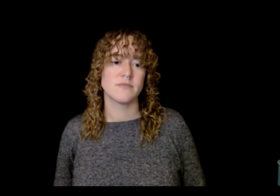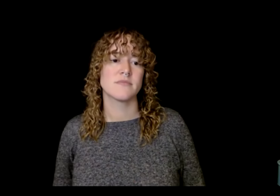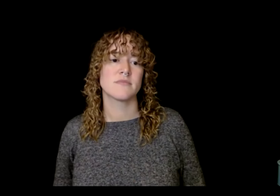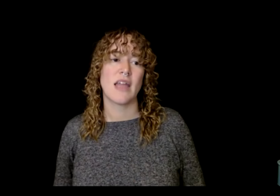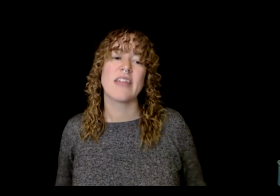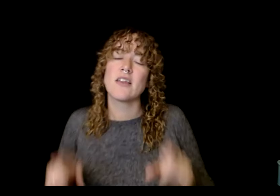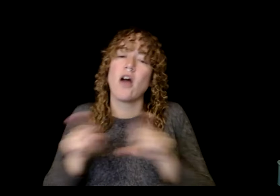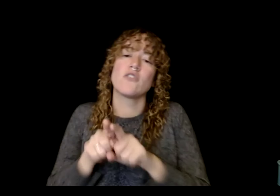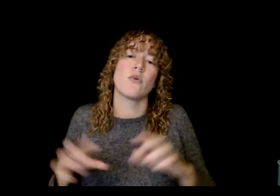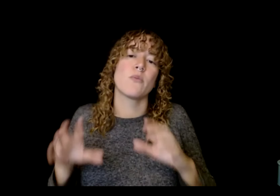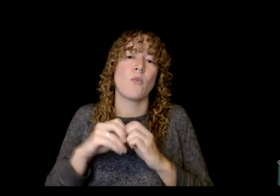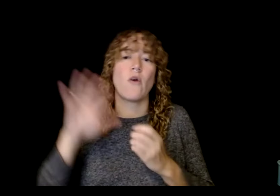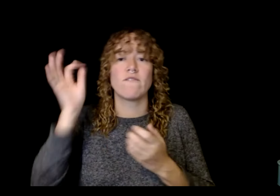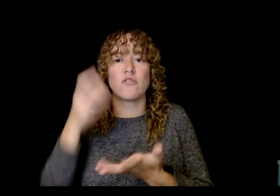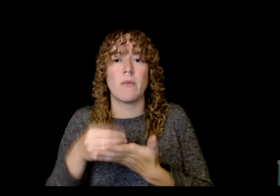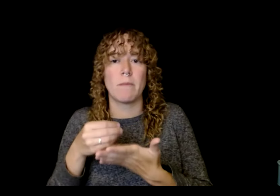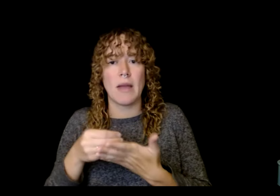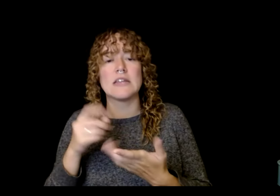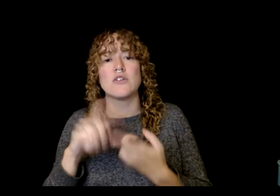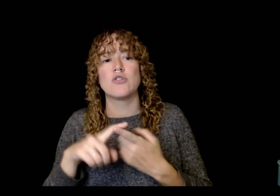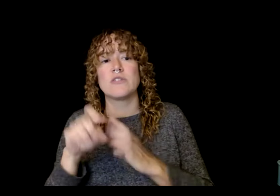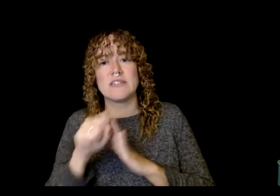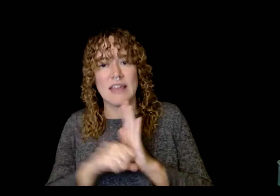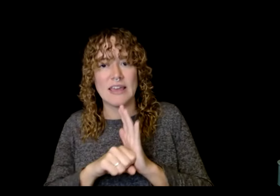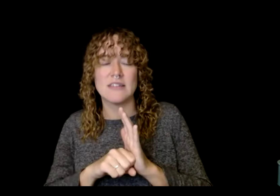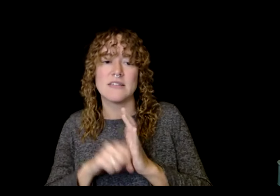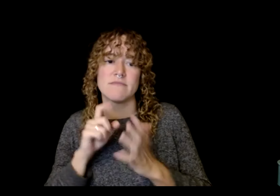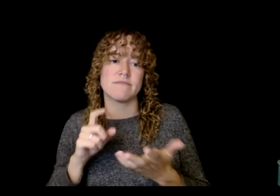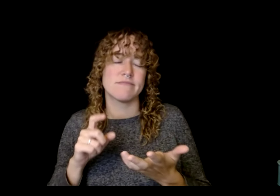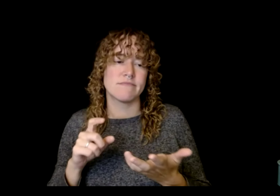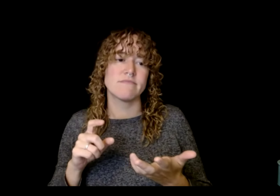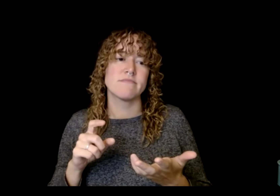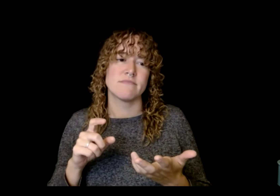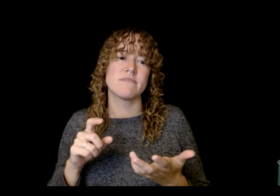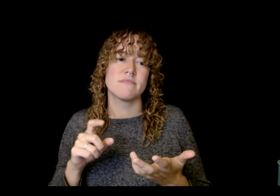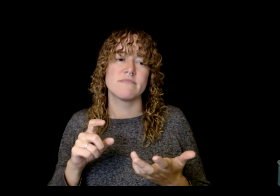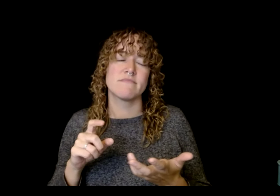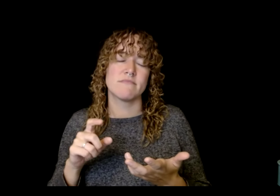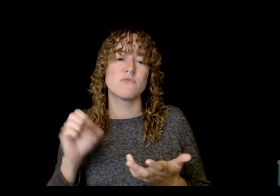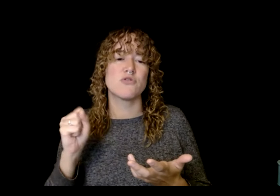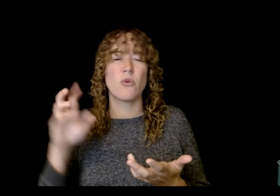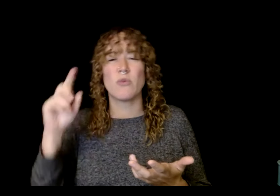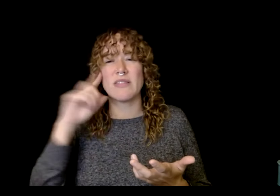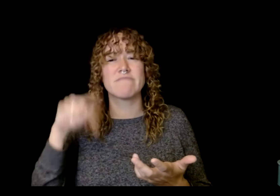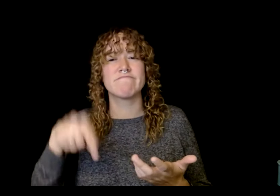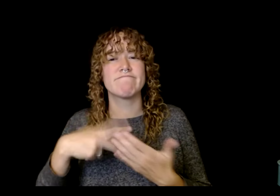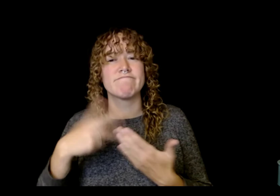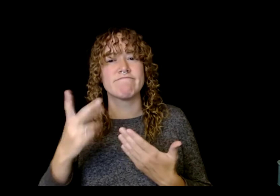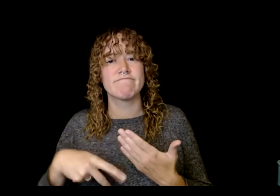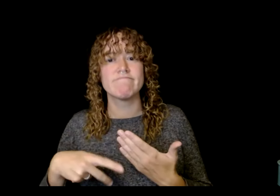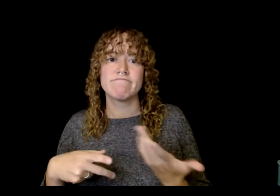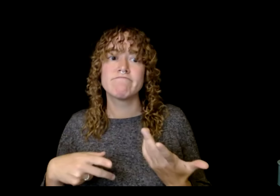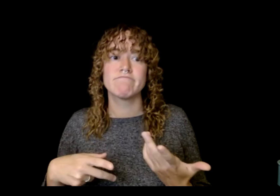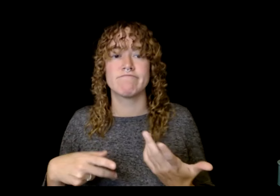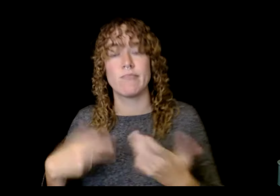the state and works as a local economic multiplier. So we think this program is sort of a win